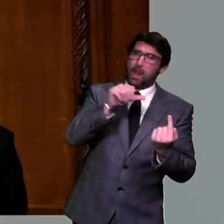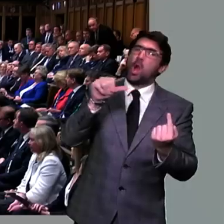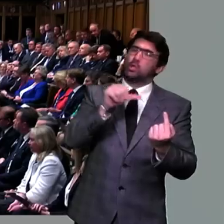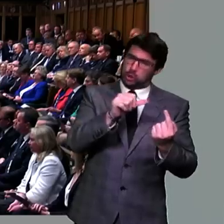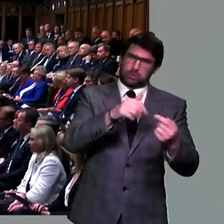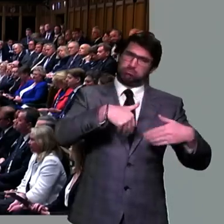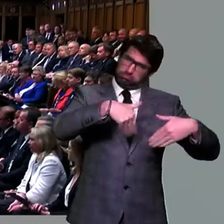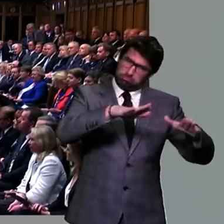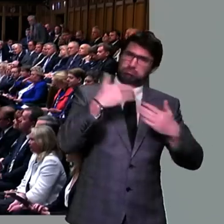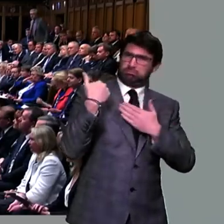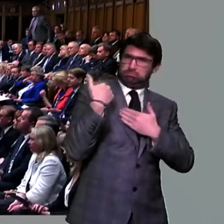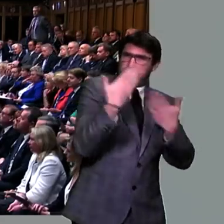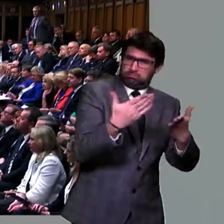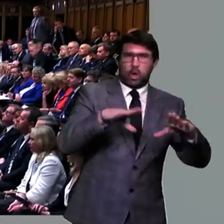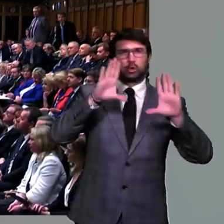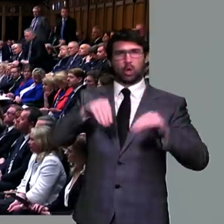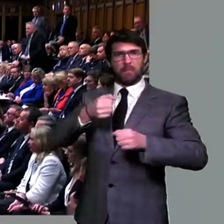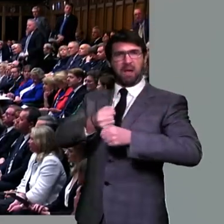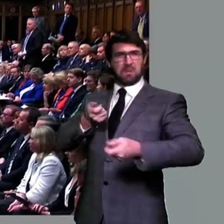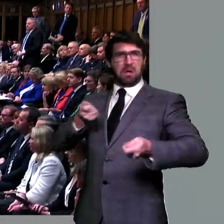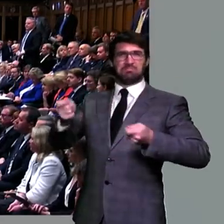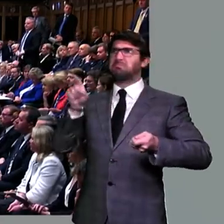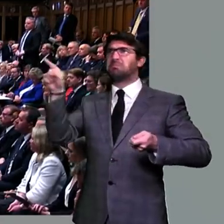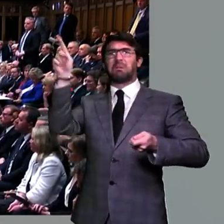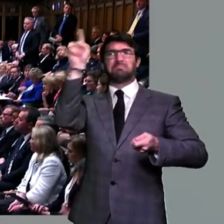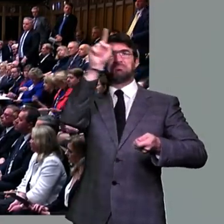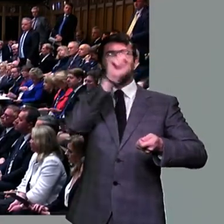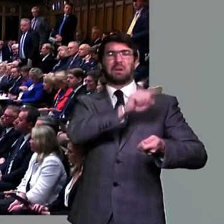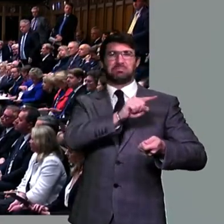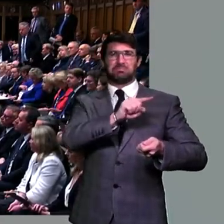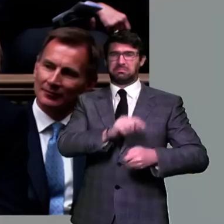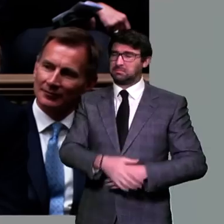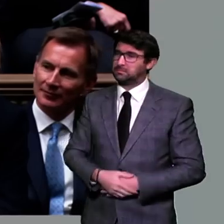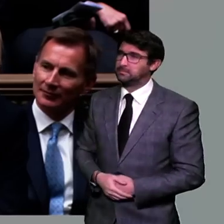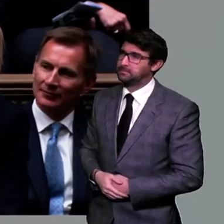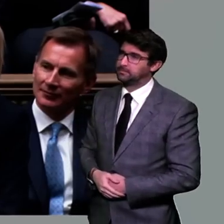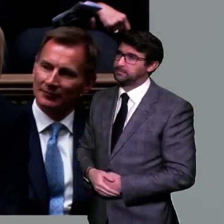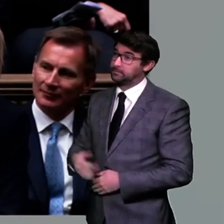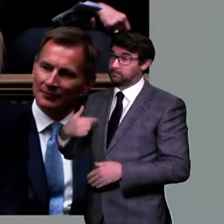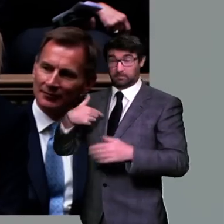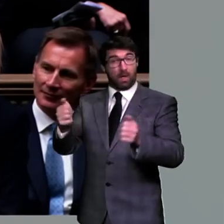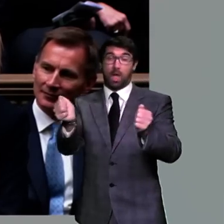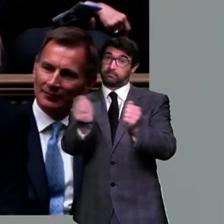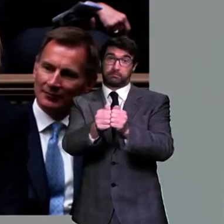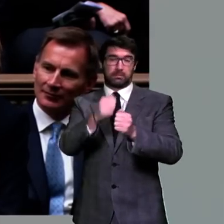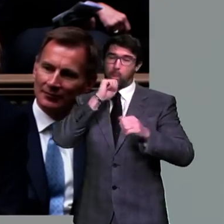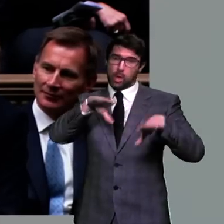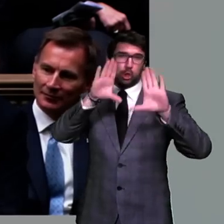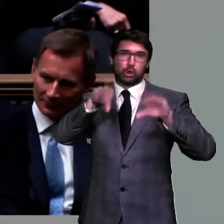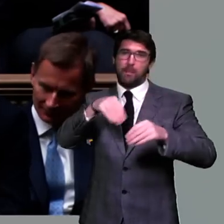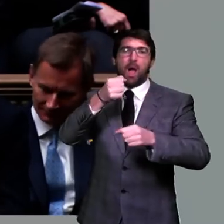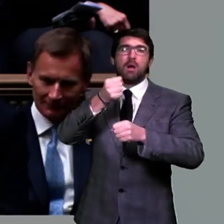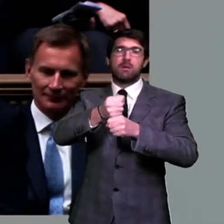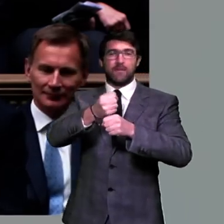inspectorate? Prime Minister. Well, my honourable friend is absolutely right. We will abolish the top-down housing